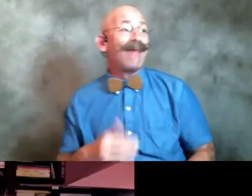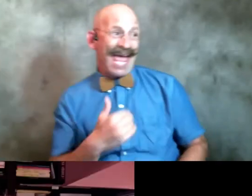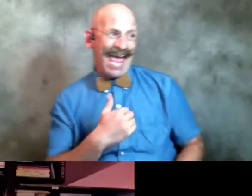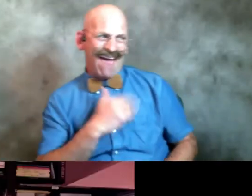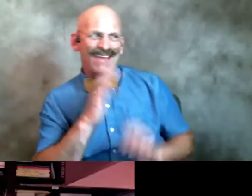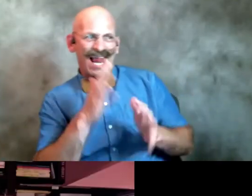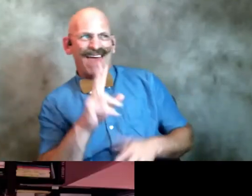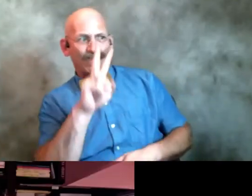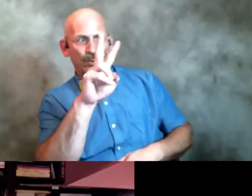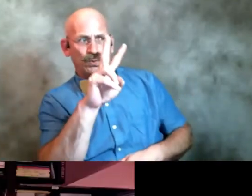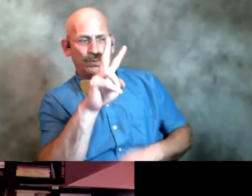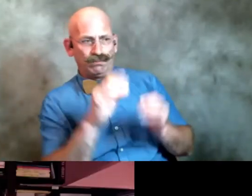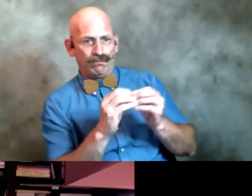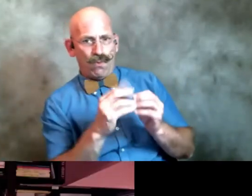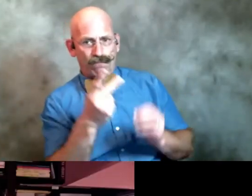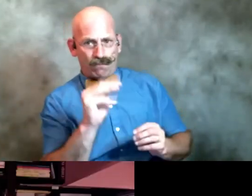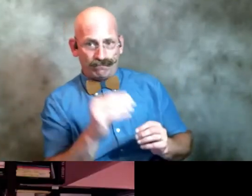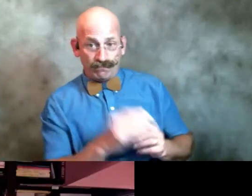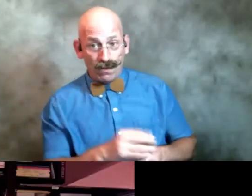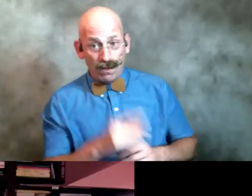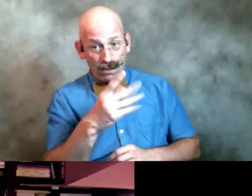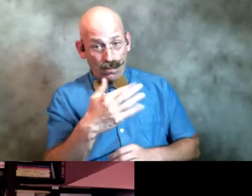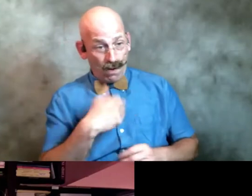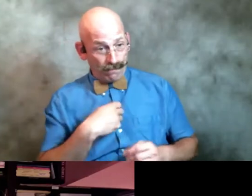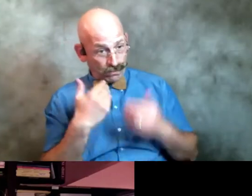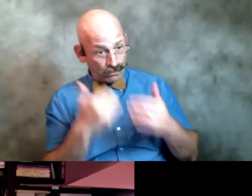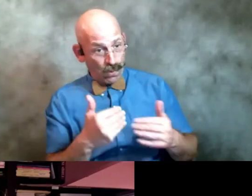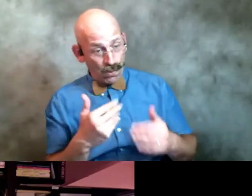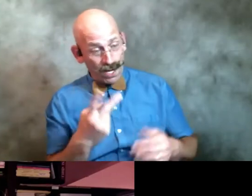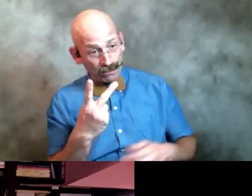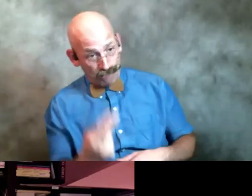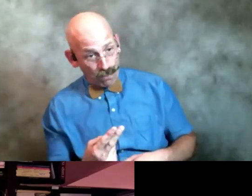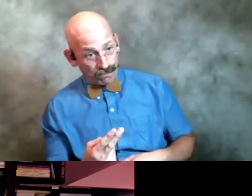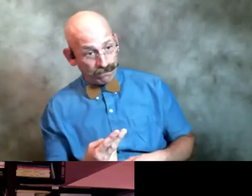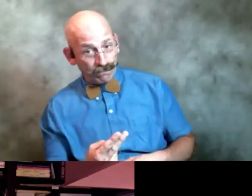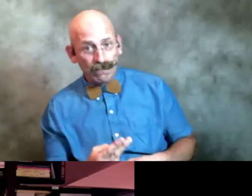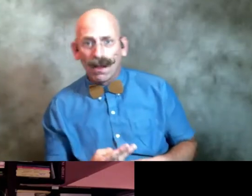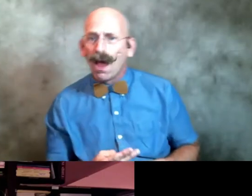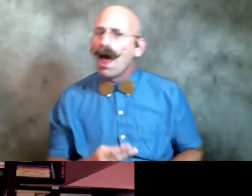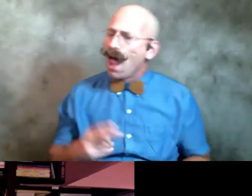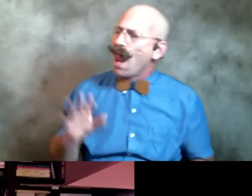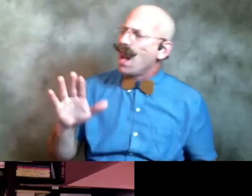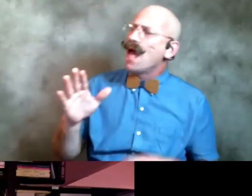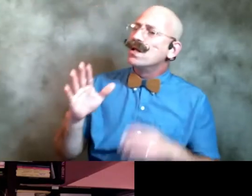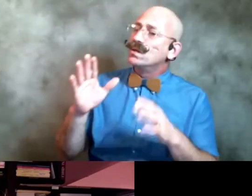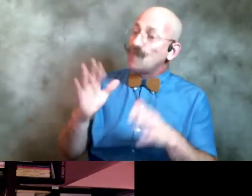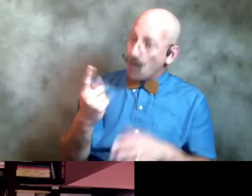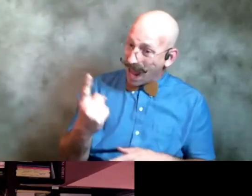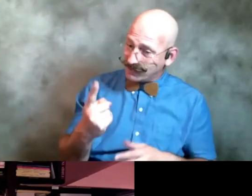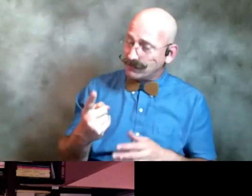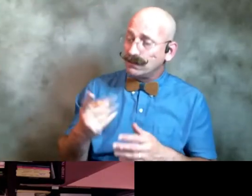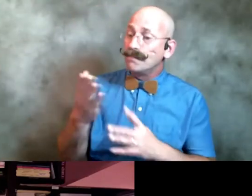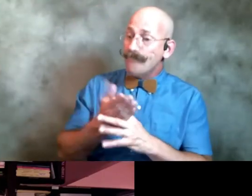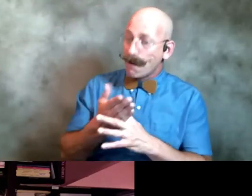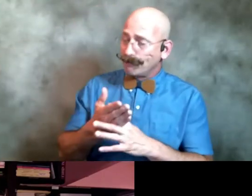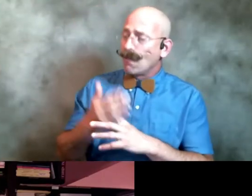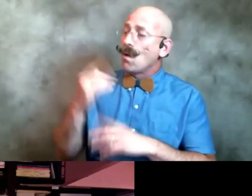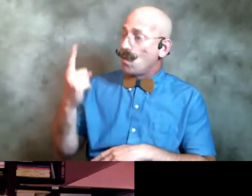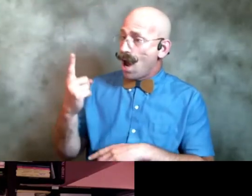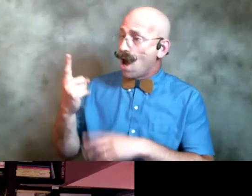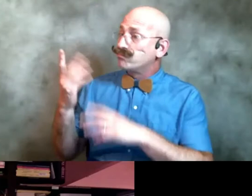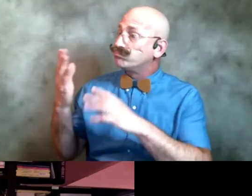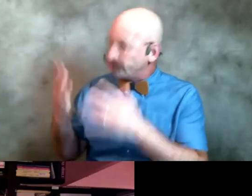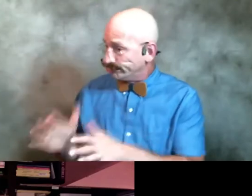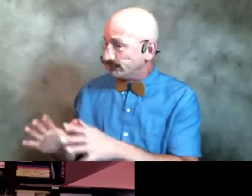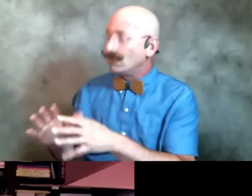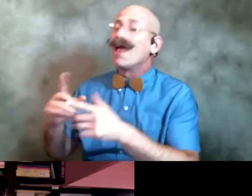left um so do you want me to do them as a clump uh well let's do them individually and then we can talk about because we can